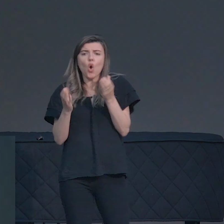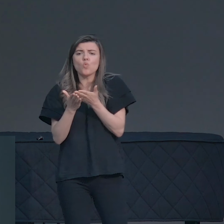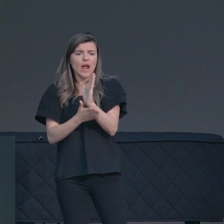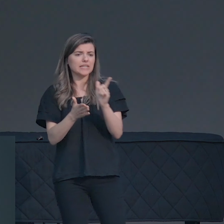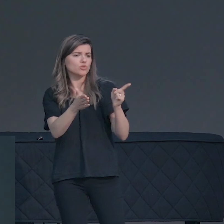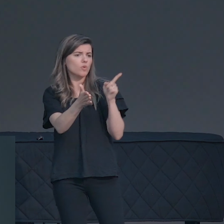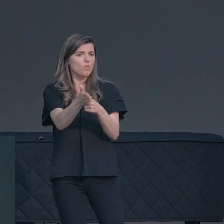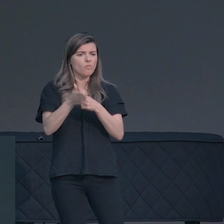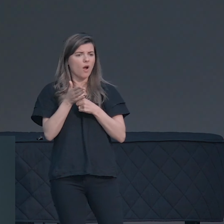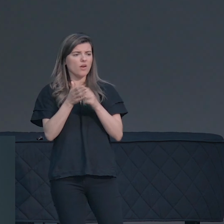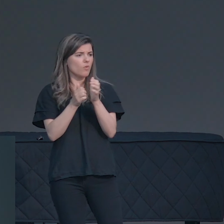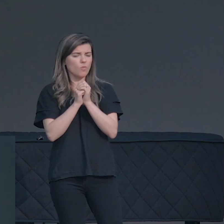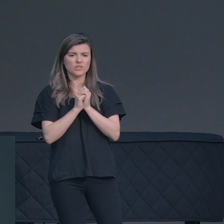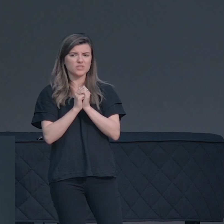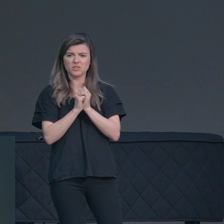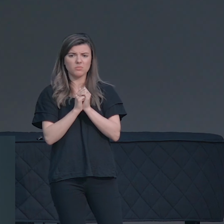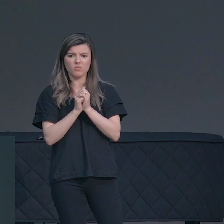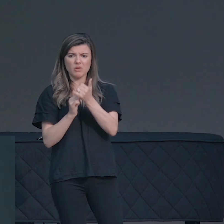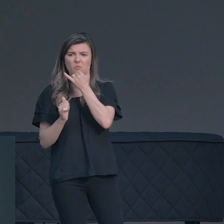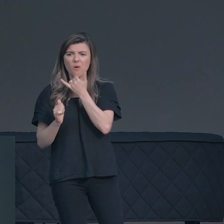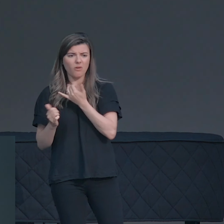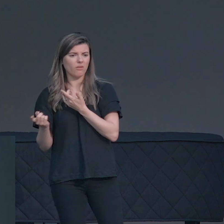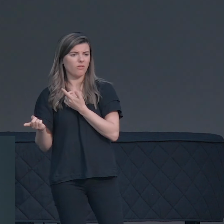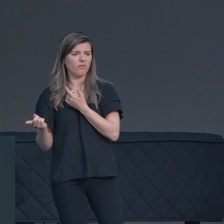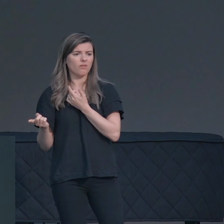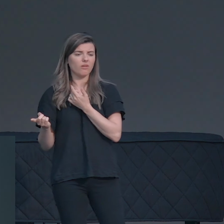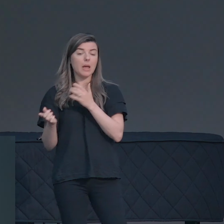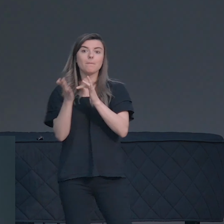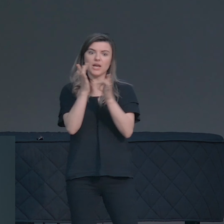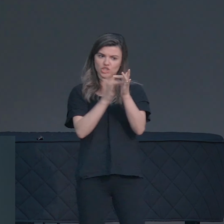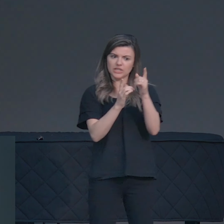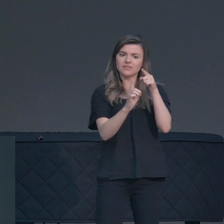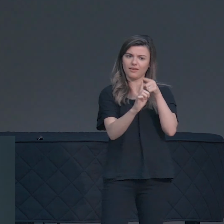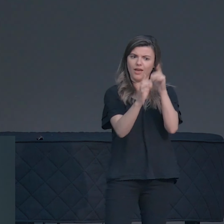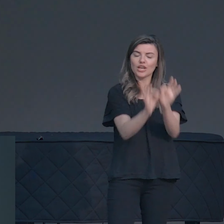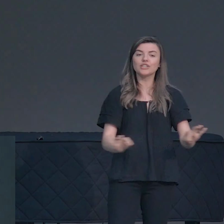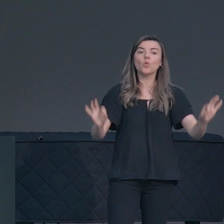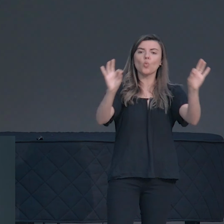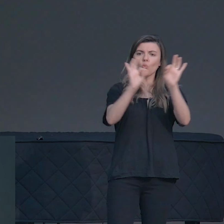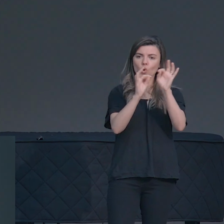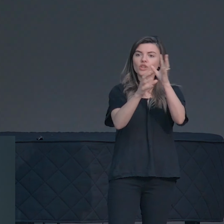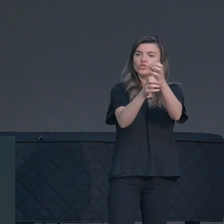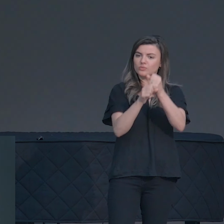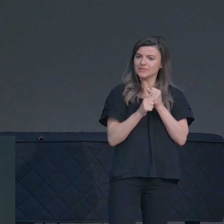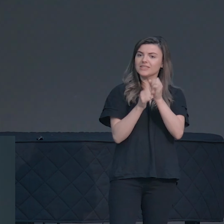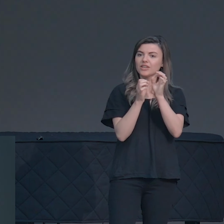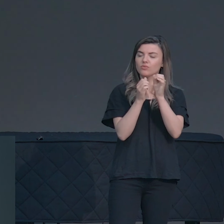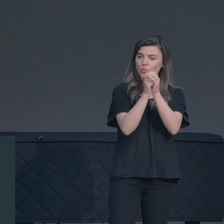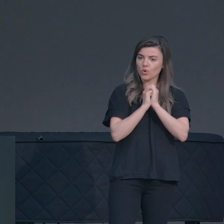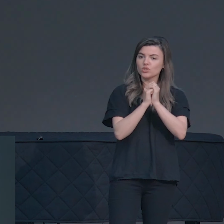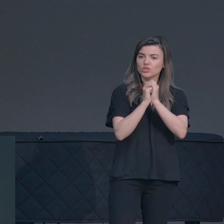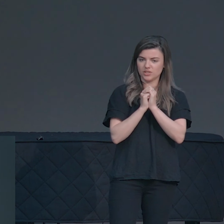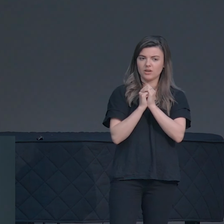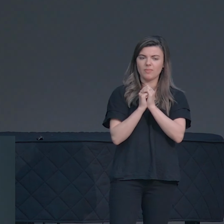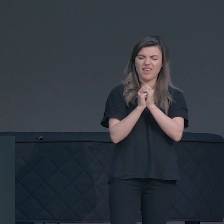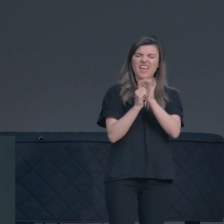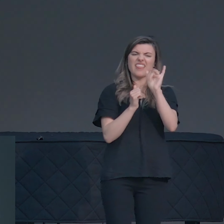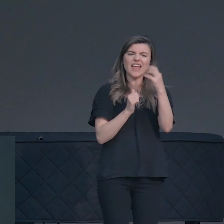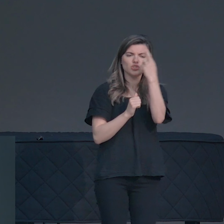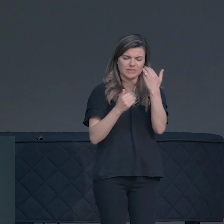worship here. But Jesus, on the other hand, is the worthy one of worship. And this is why he holds